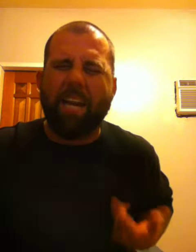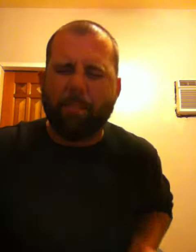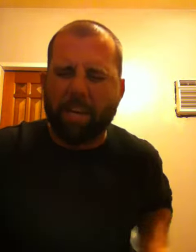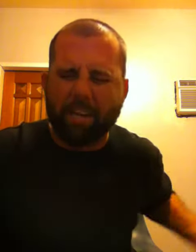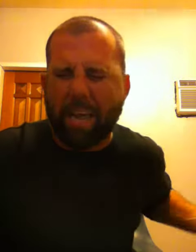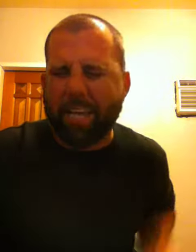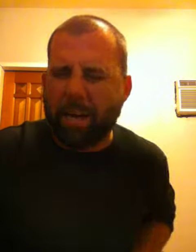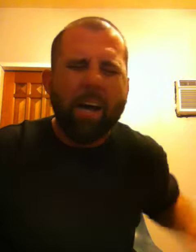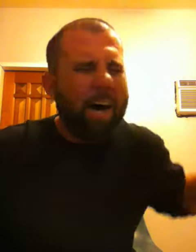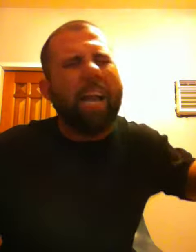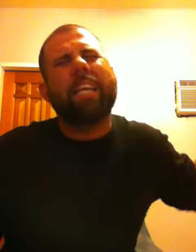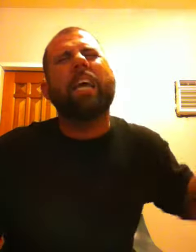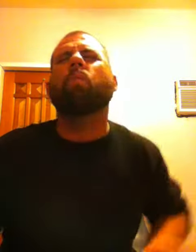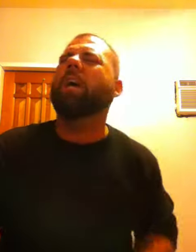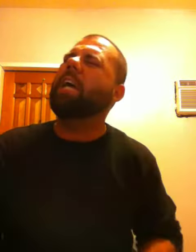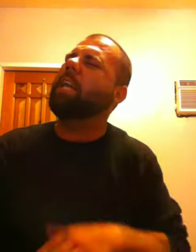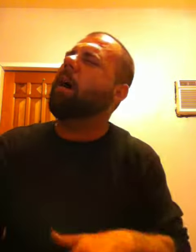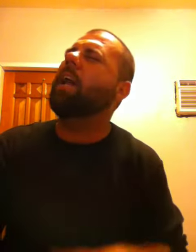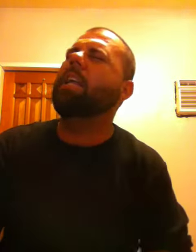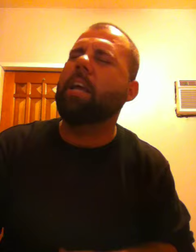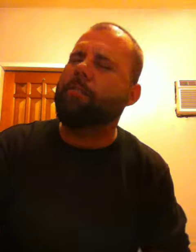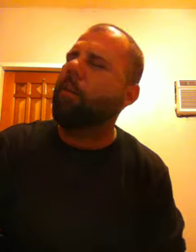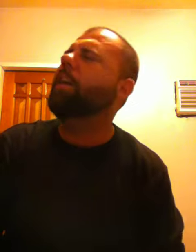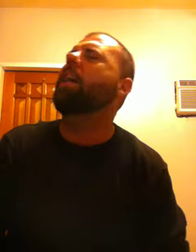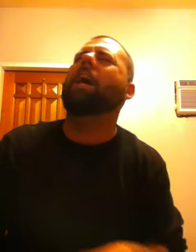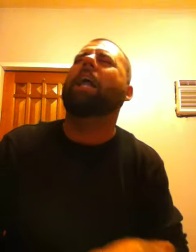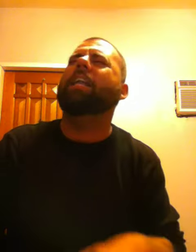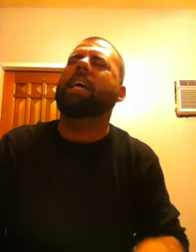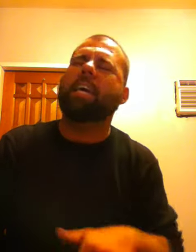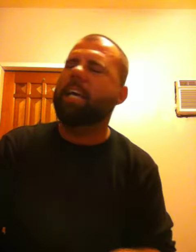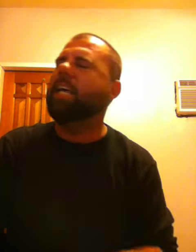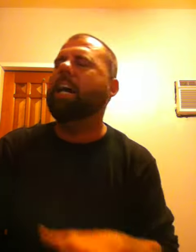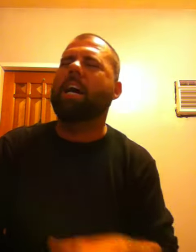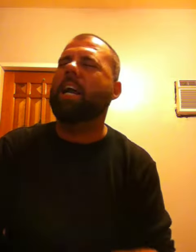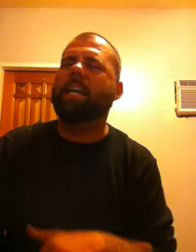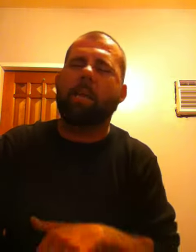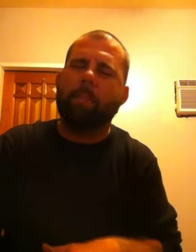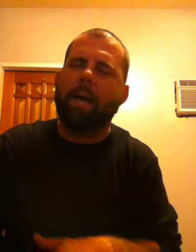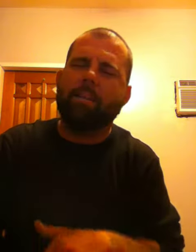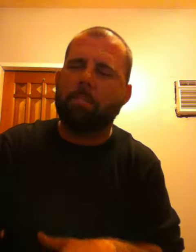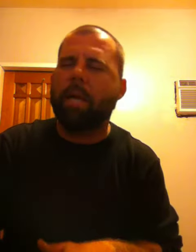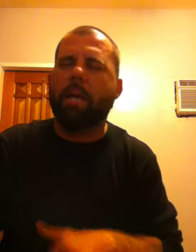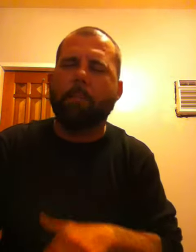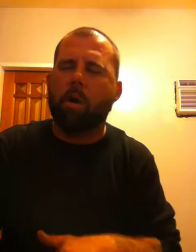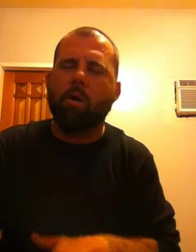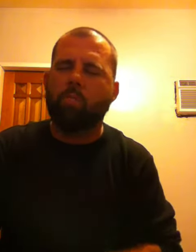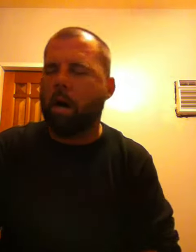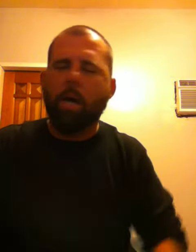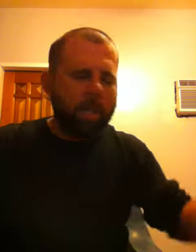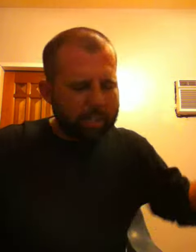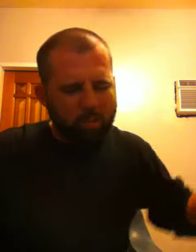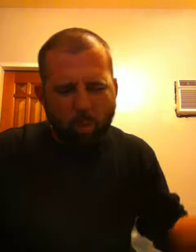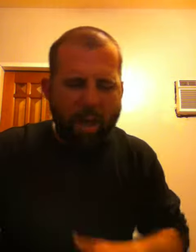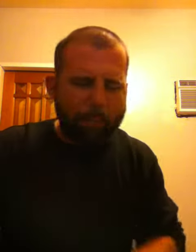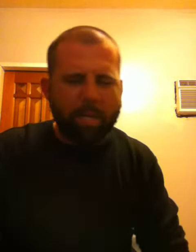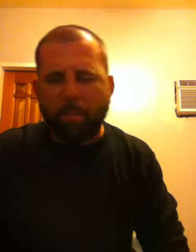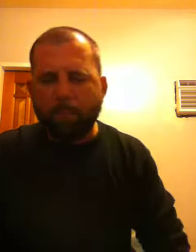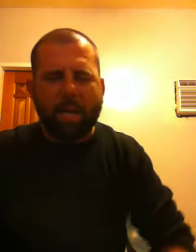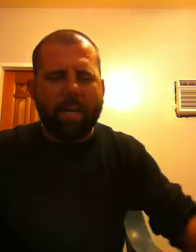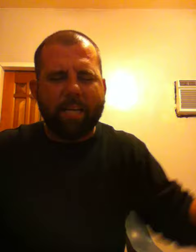I'm hearin' like a holiday win A holiday friend A holiday inn A holiday massive man And murder, bro This is why they meet the man I